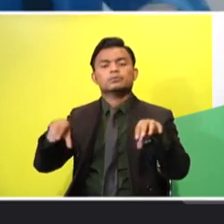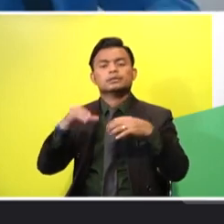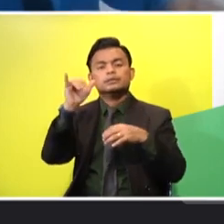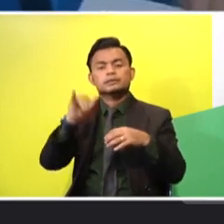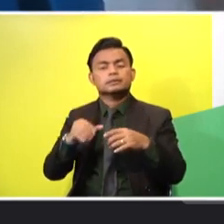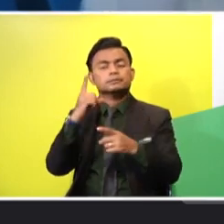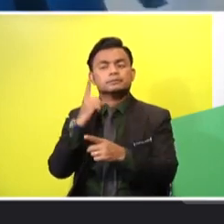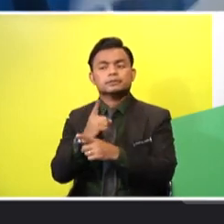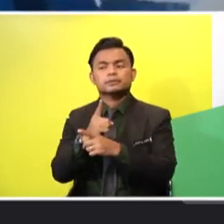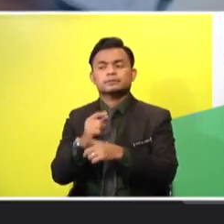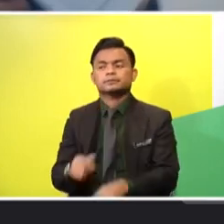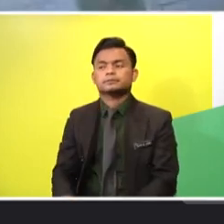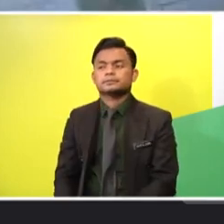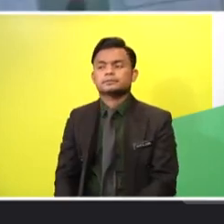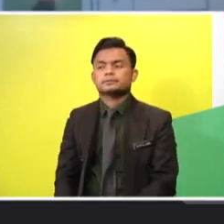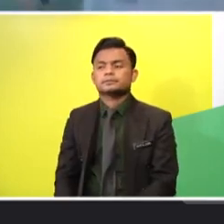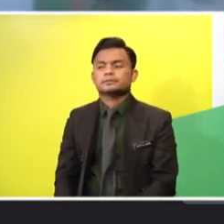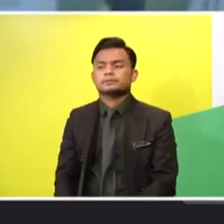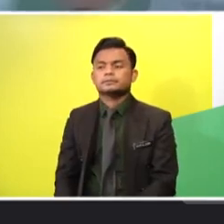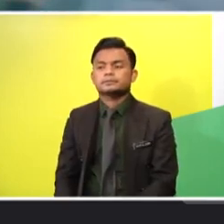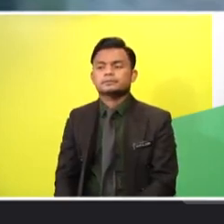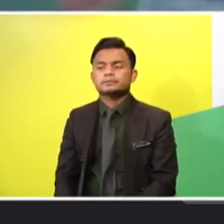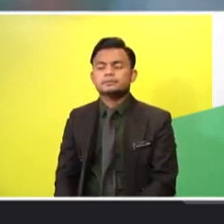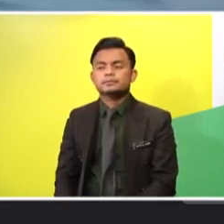Keep your answer up, Anis.